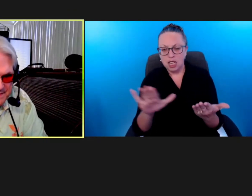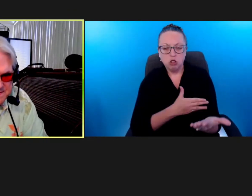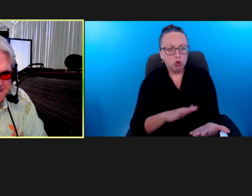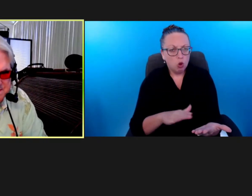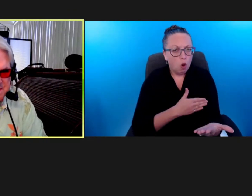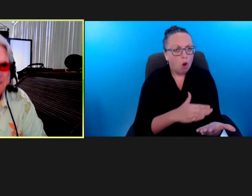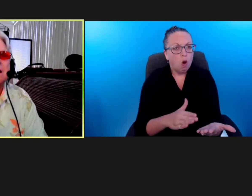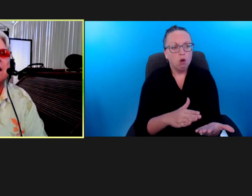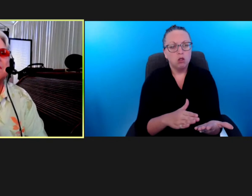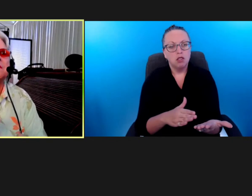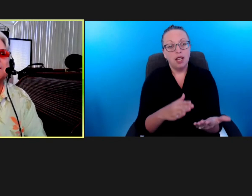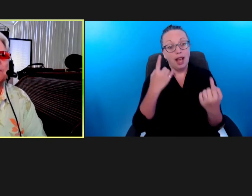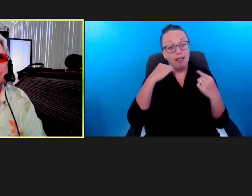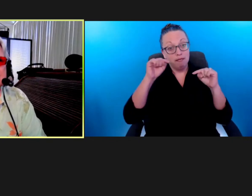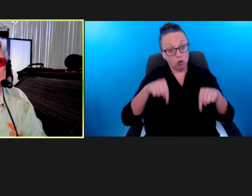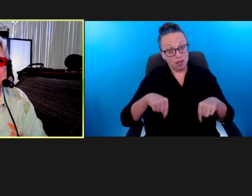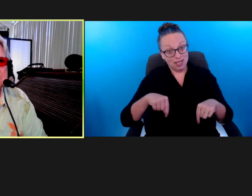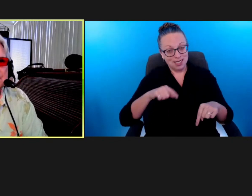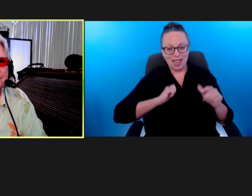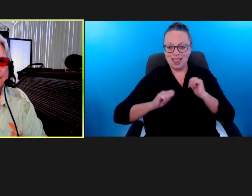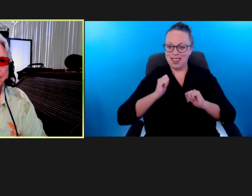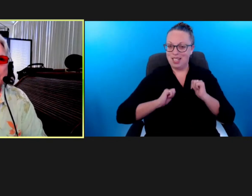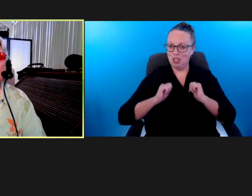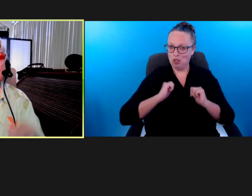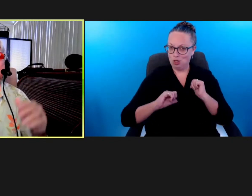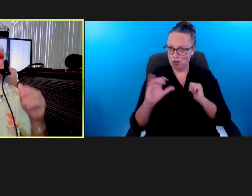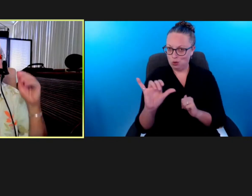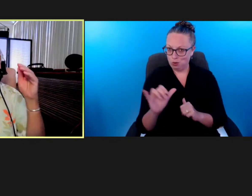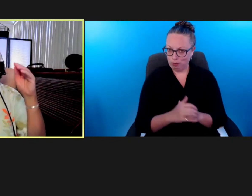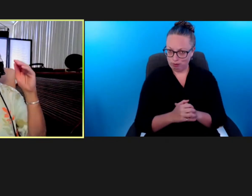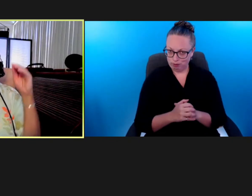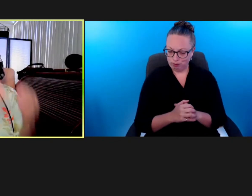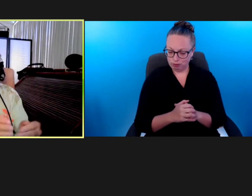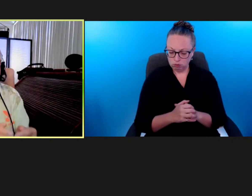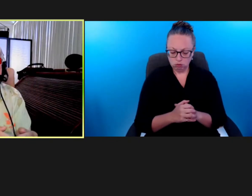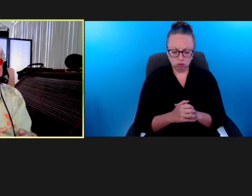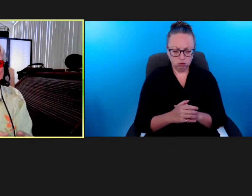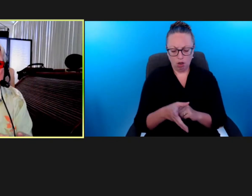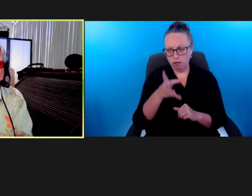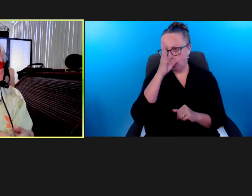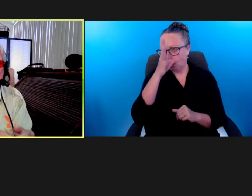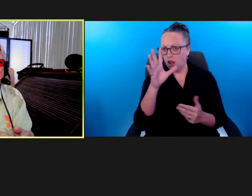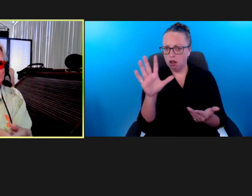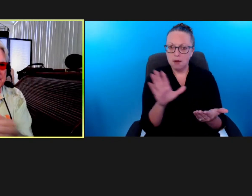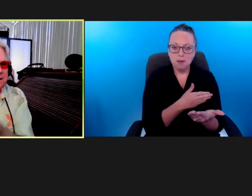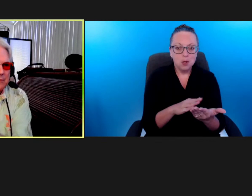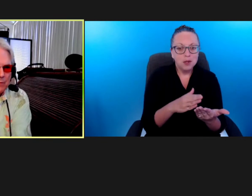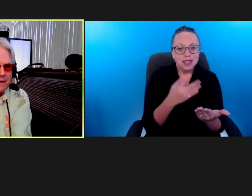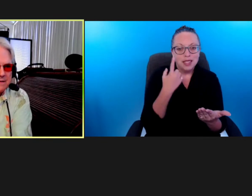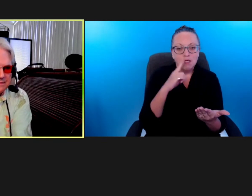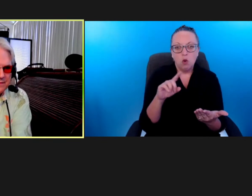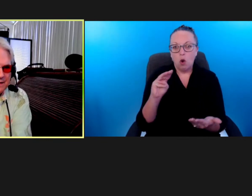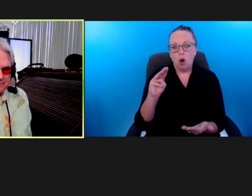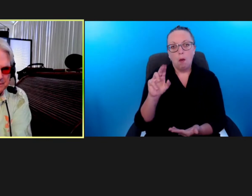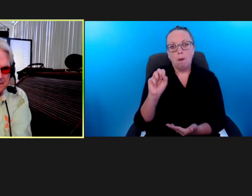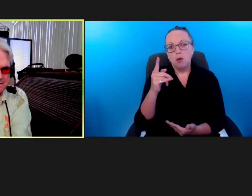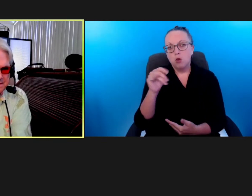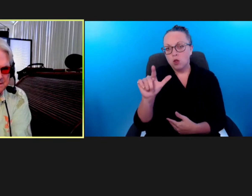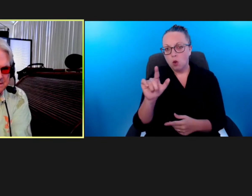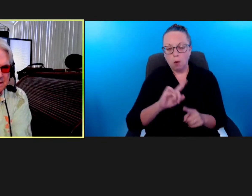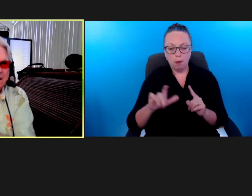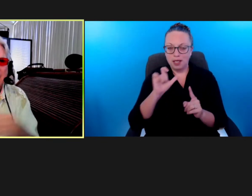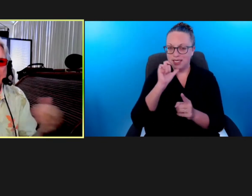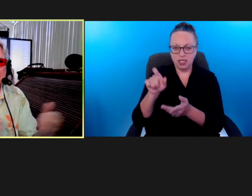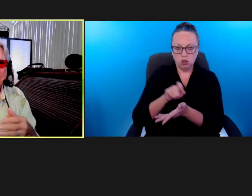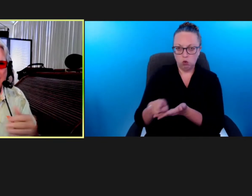importantly for this essay, theater pieces. I've composed music for a musical but did not write the theatrical